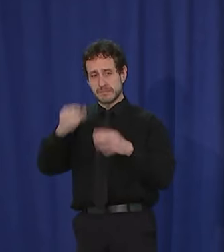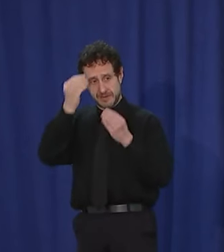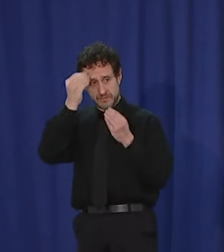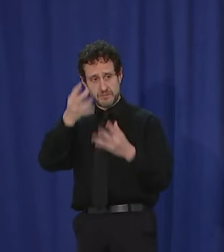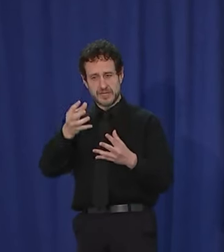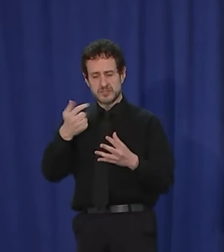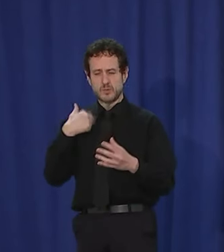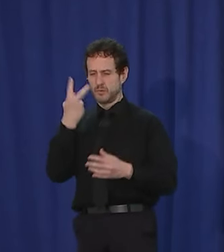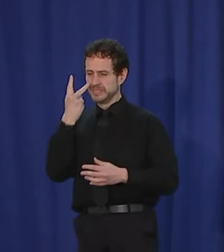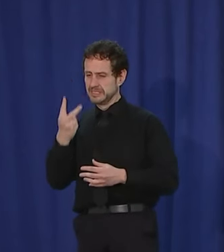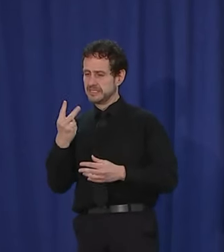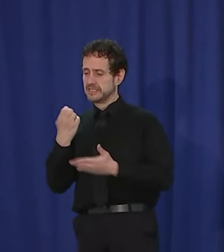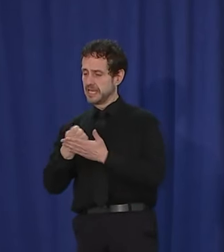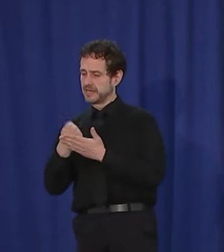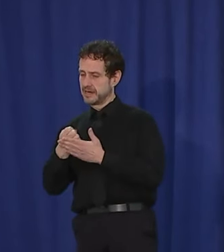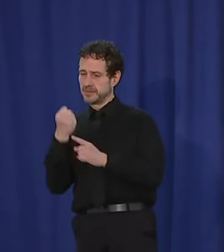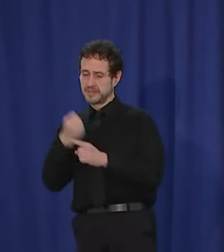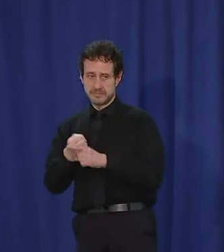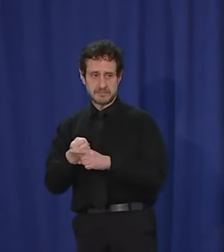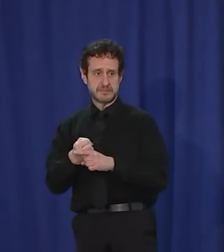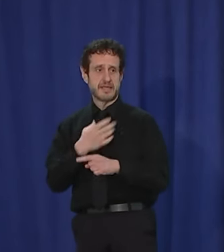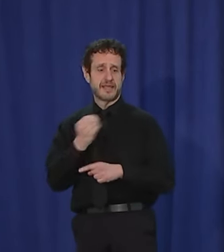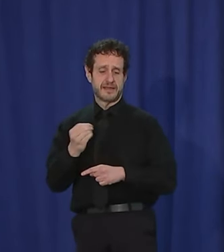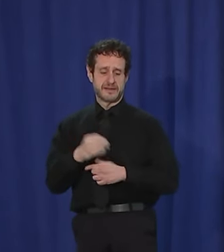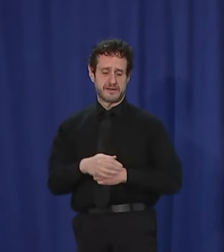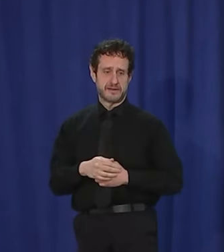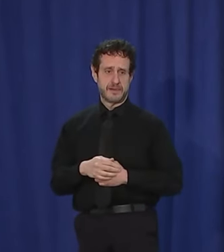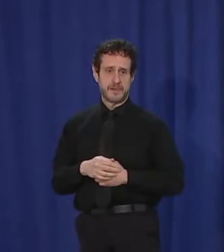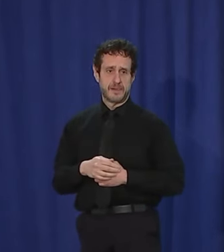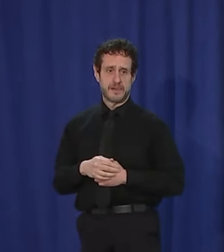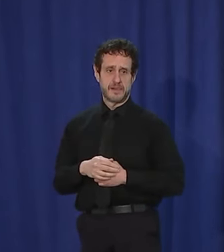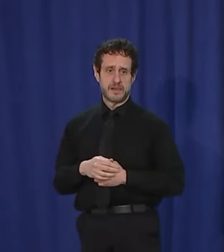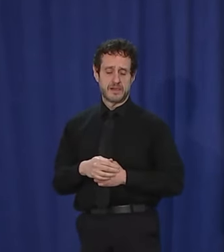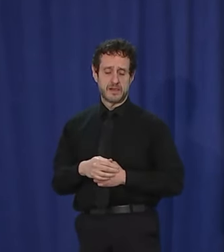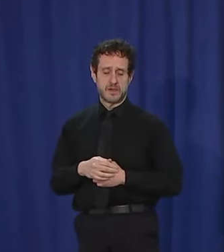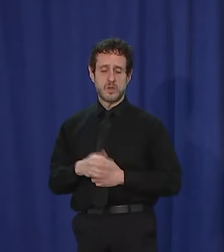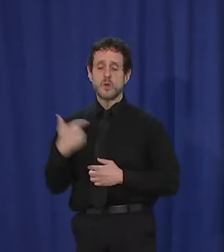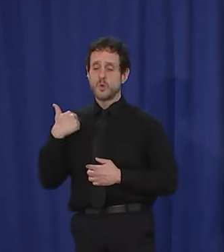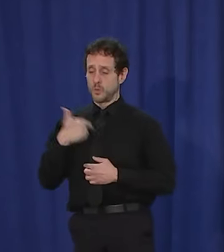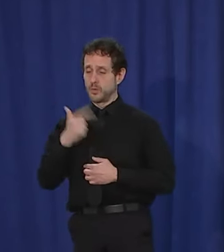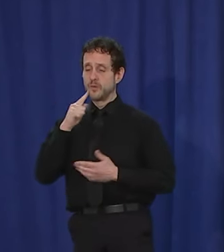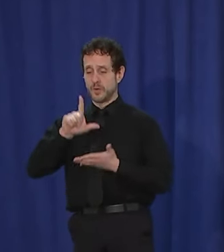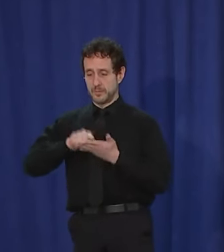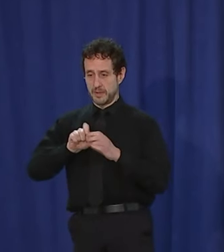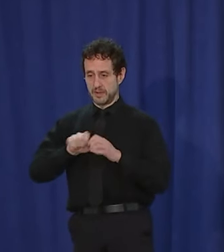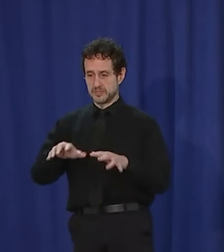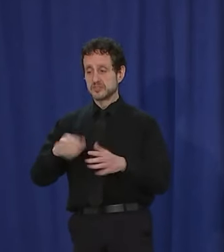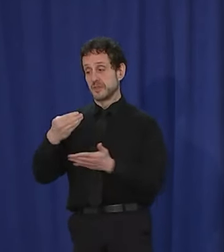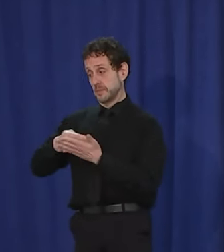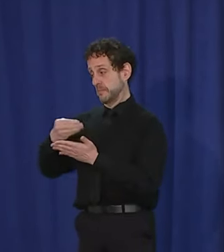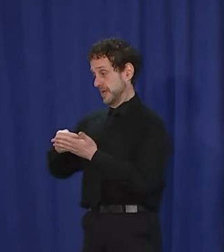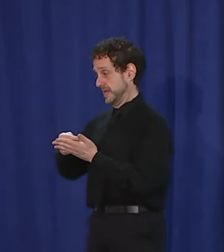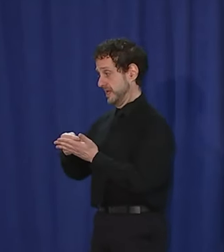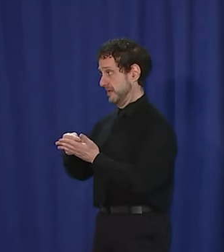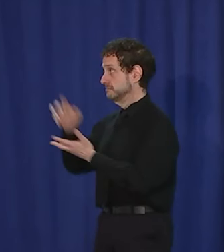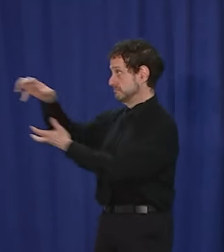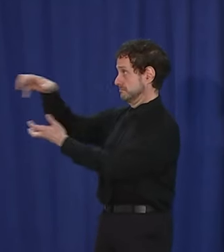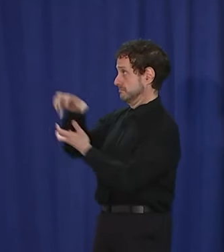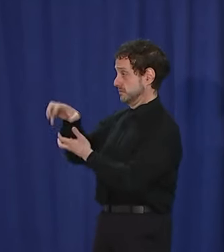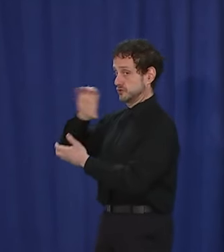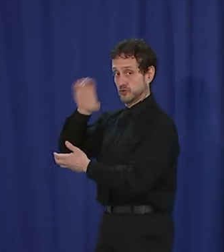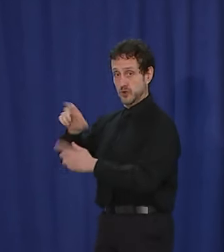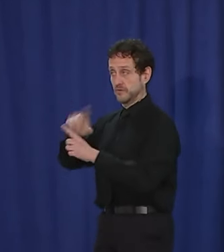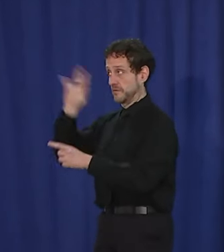impacts and releasing what we believe are going to be the dollars that will come to Chicago, in